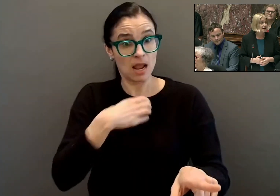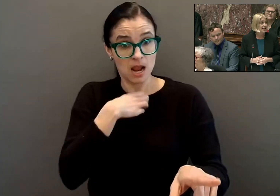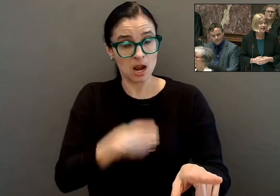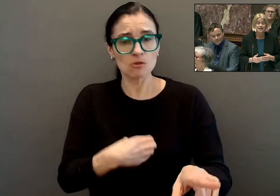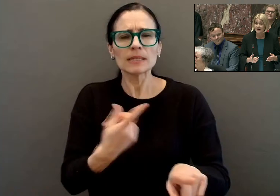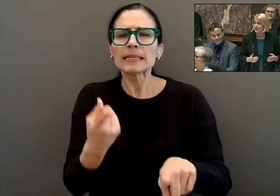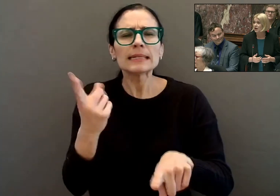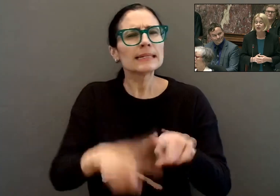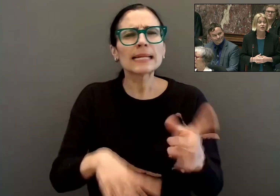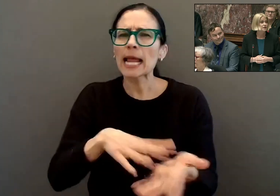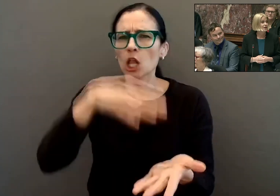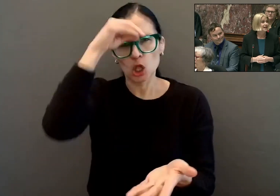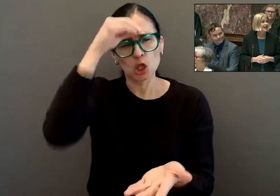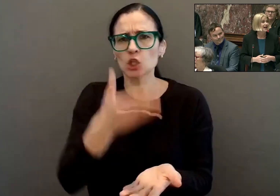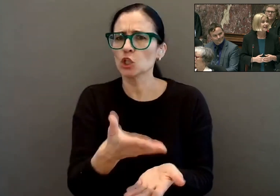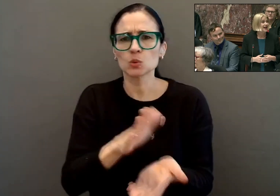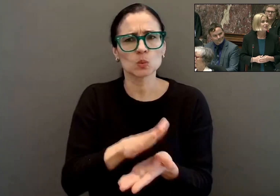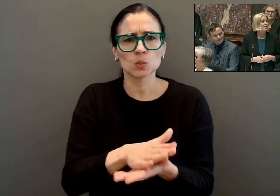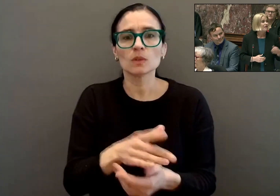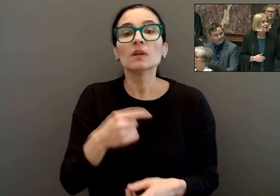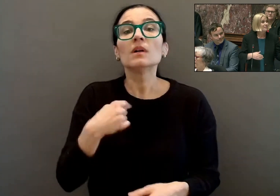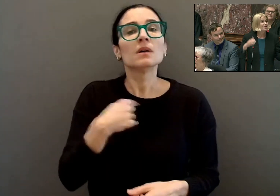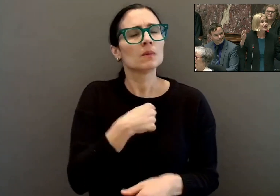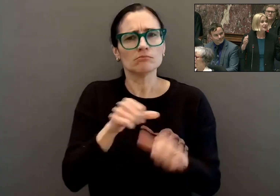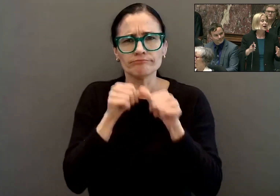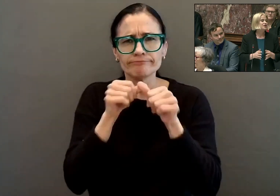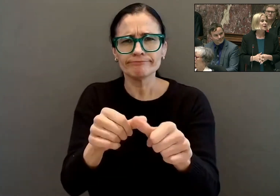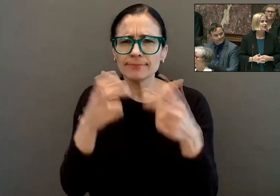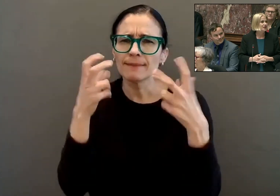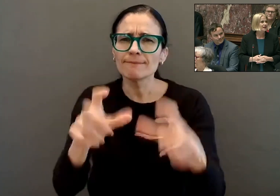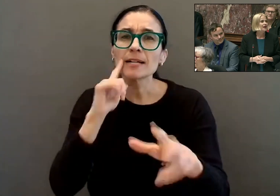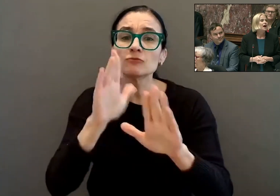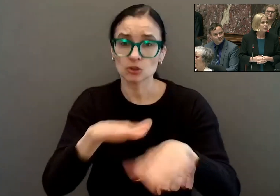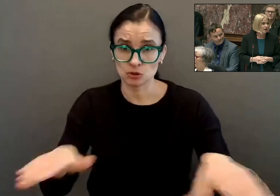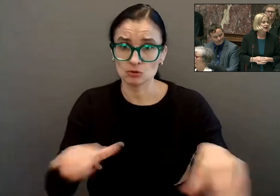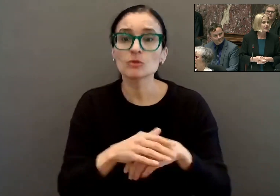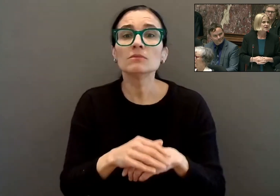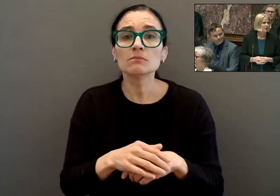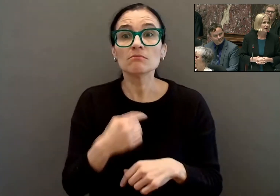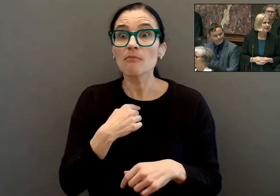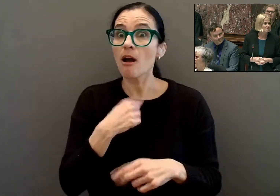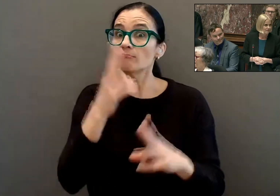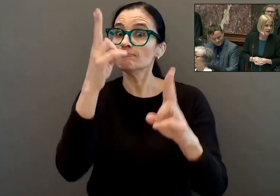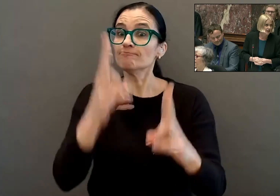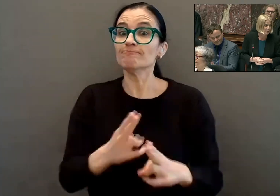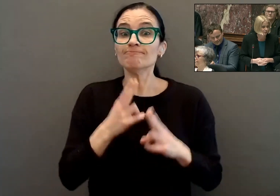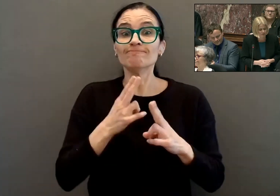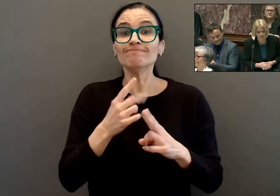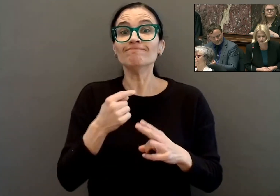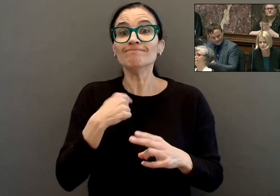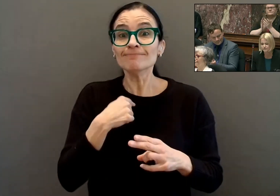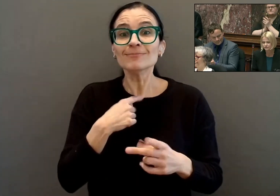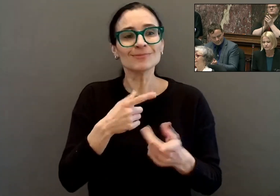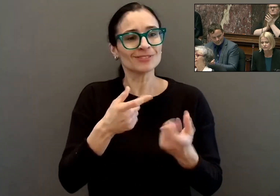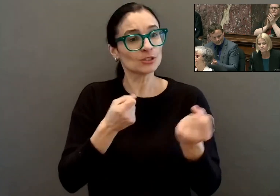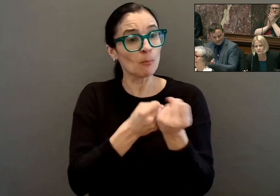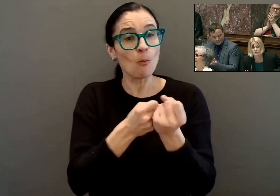invest in our kids. I get the honour of doing that now from birth to graduation, and we're going to keep supporting them. Thank you.